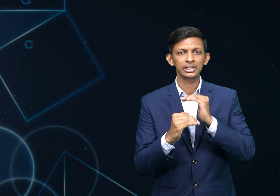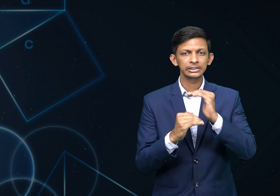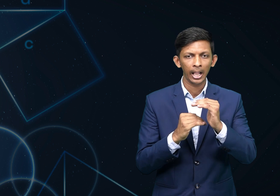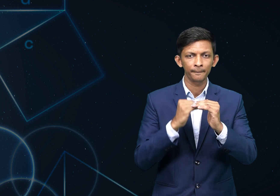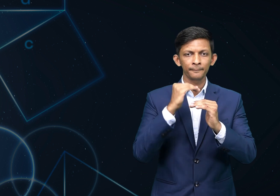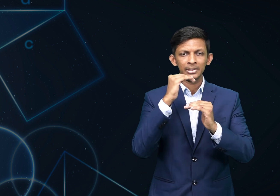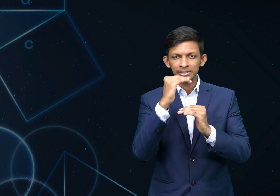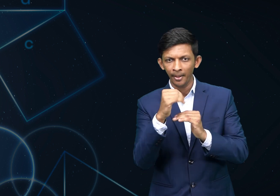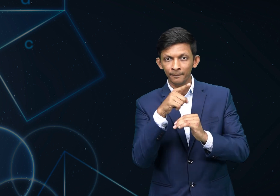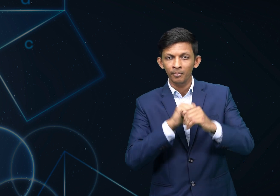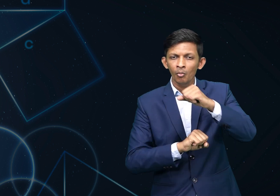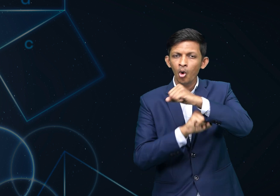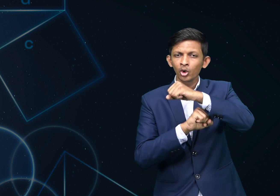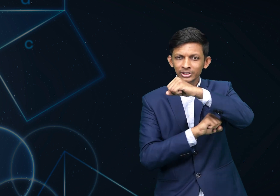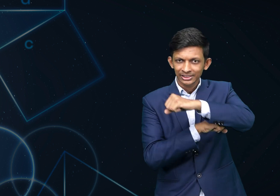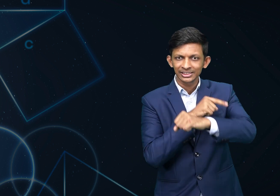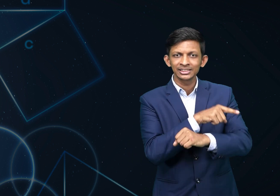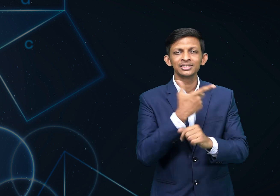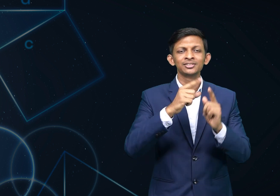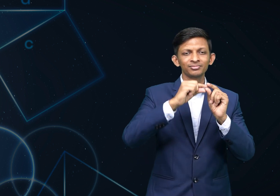Steps to construct a histogram.